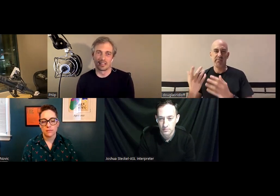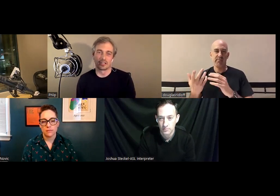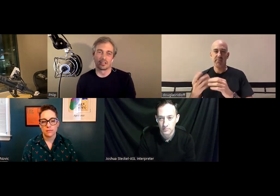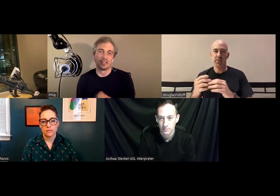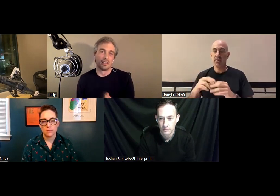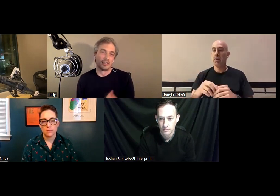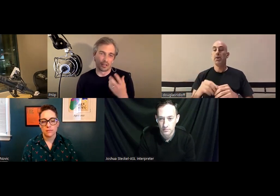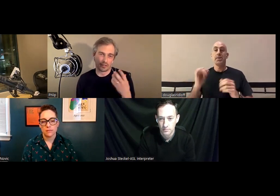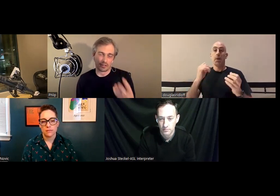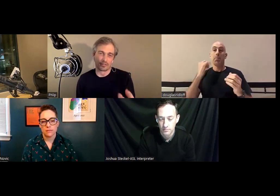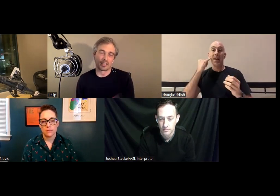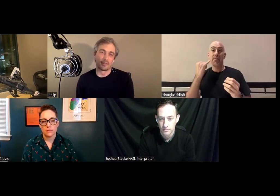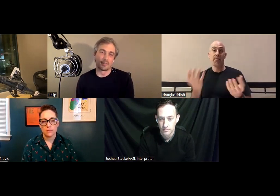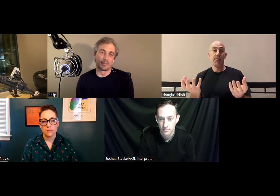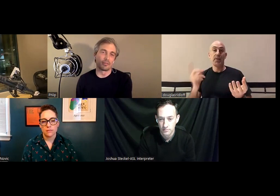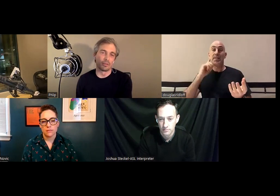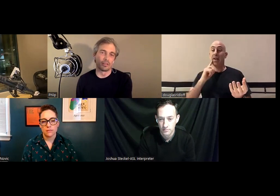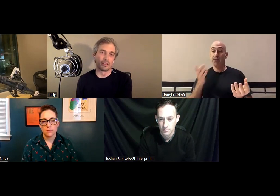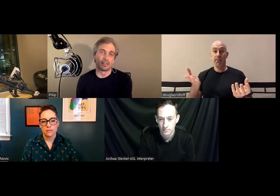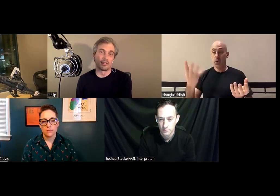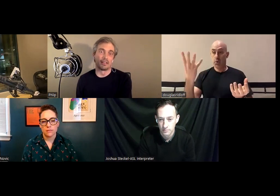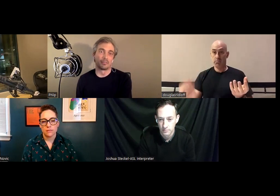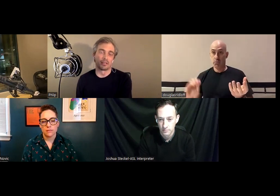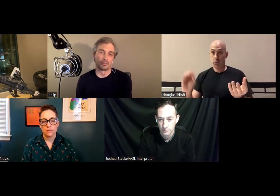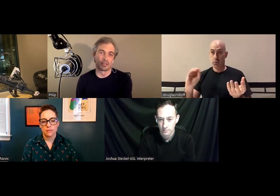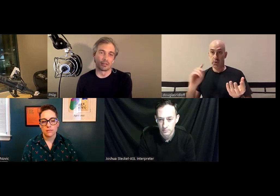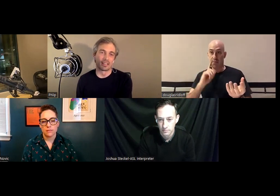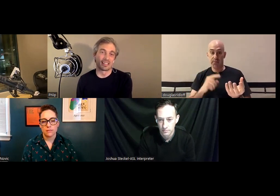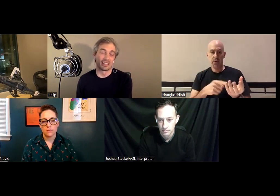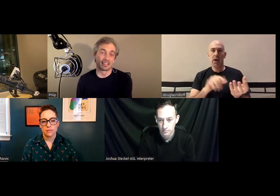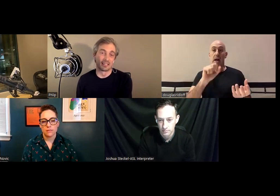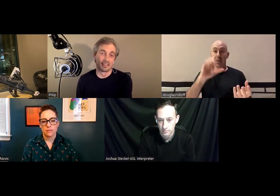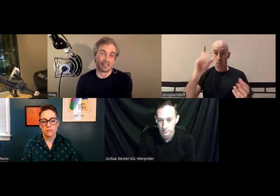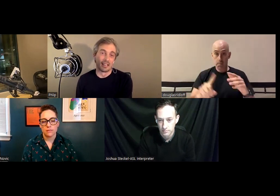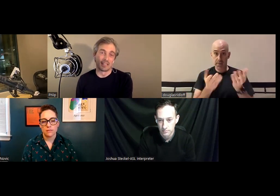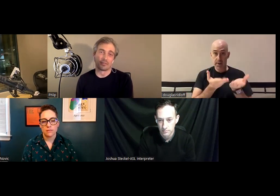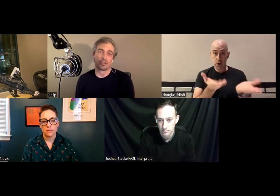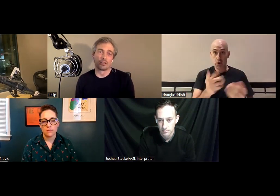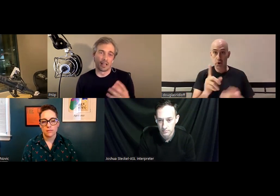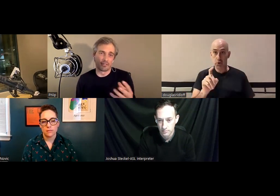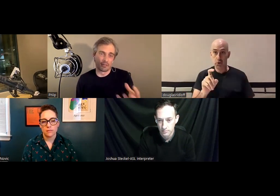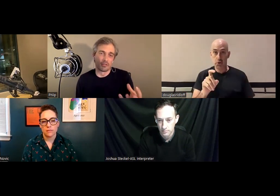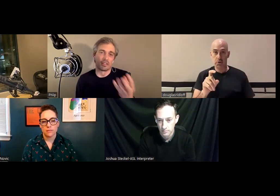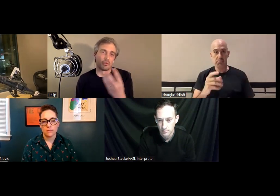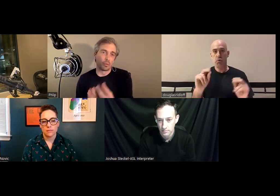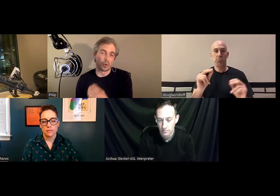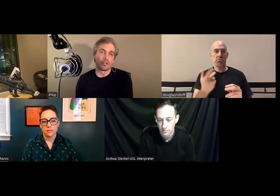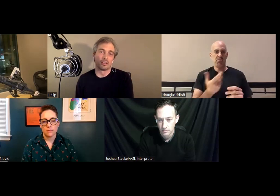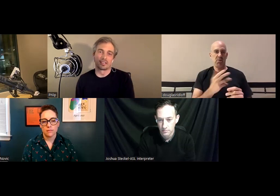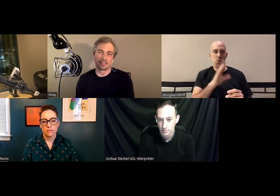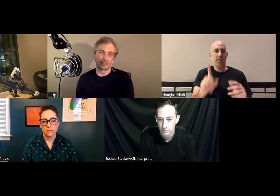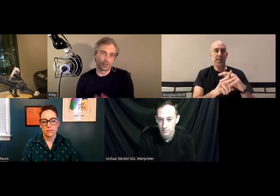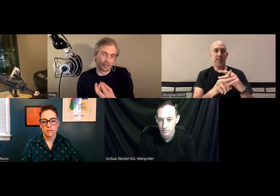see isolation, and we know that over time that community would disappear, would go extinct. And if there was no deaf